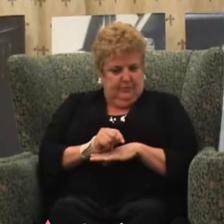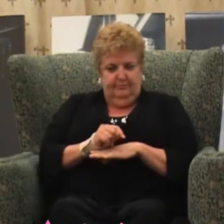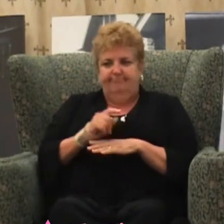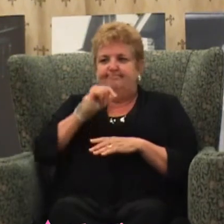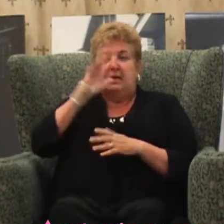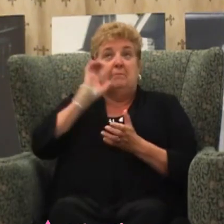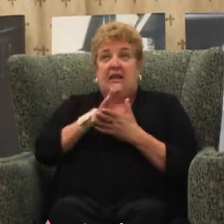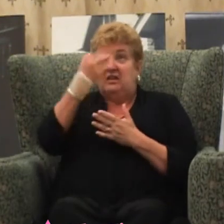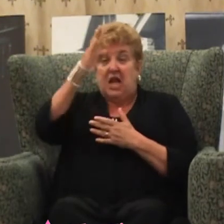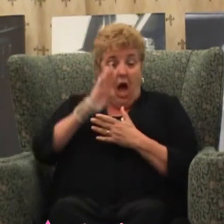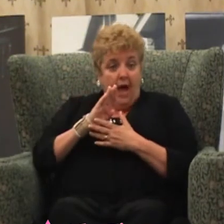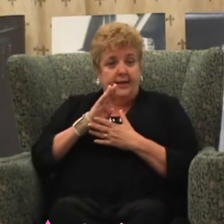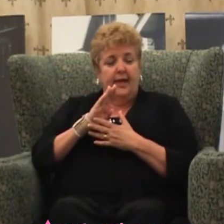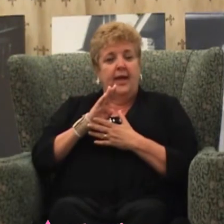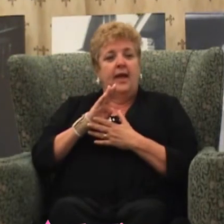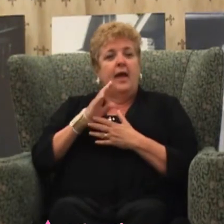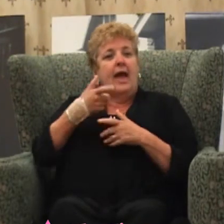God, and I was drinking every day.